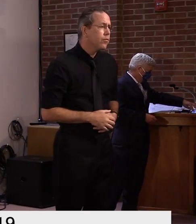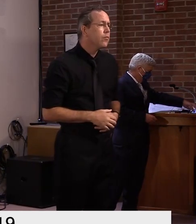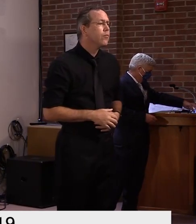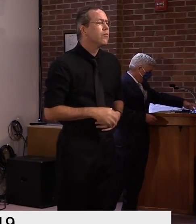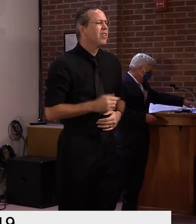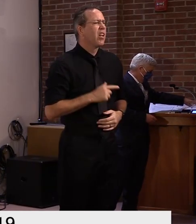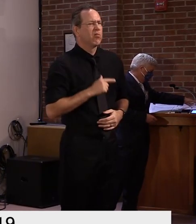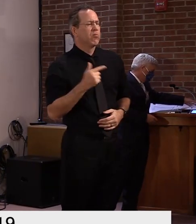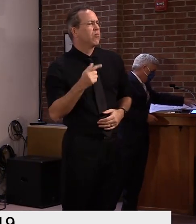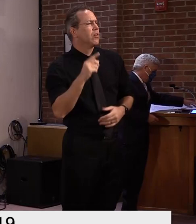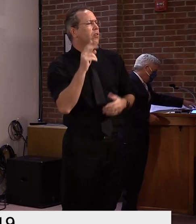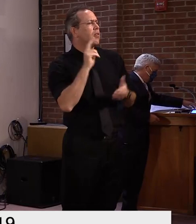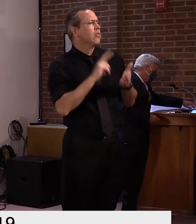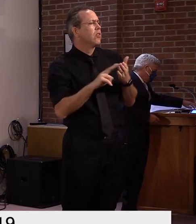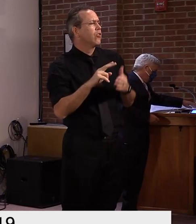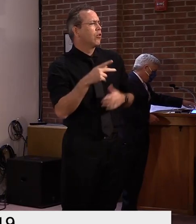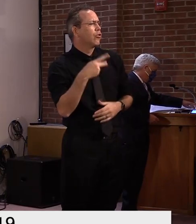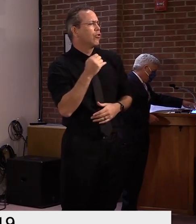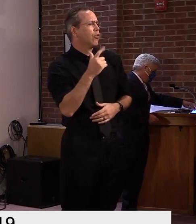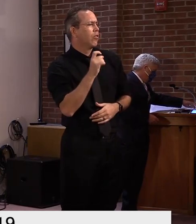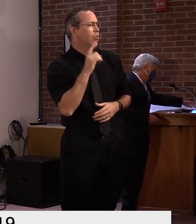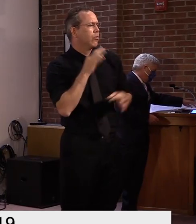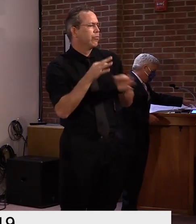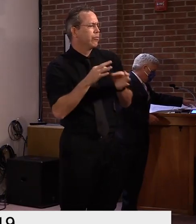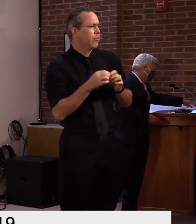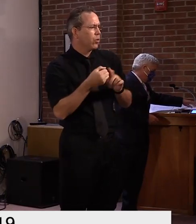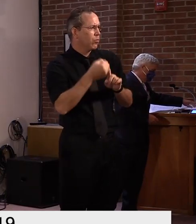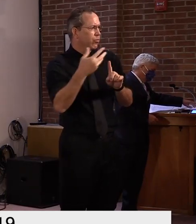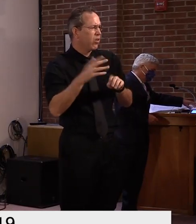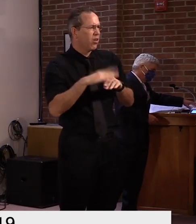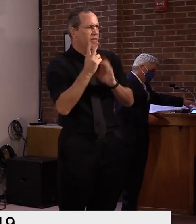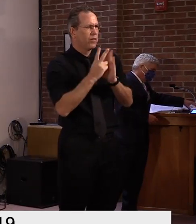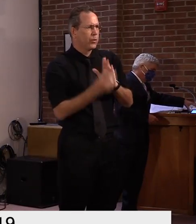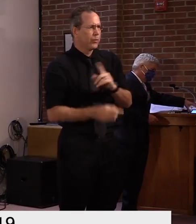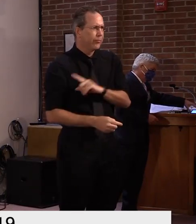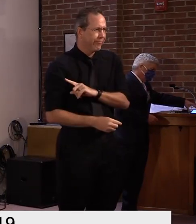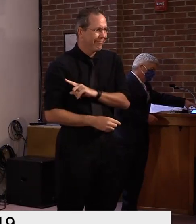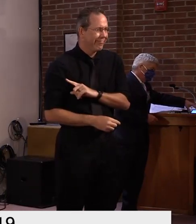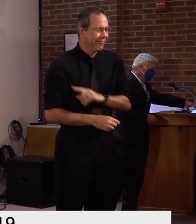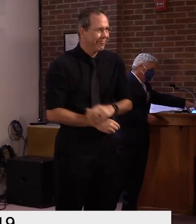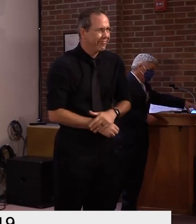Secretary Curley, who's going to join us by video. Secretary Curley.